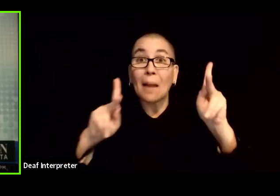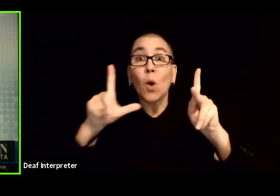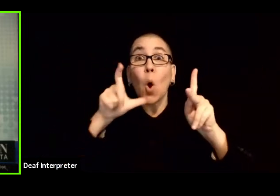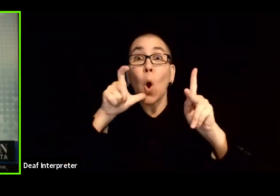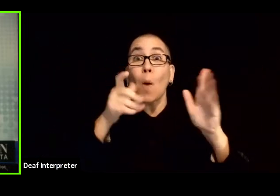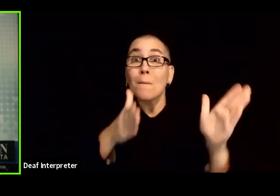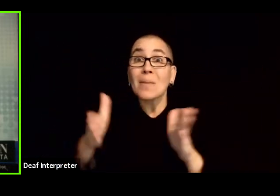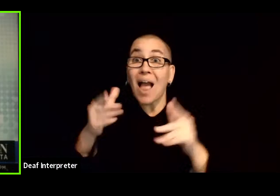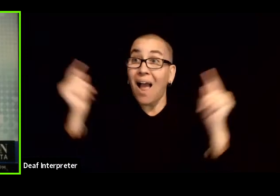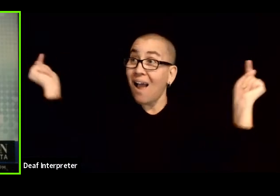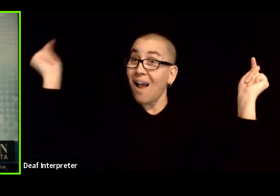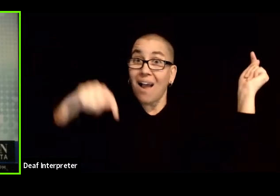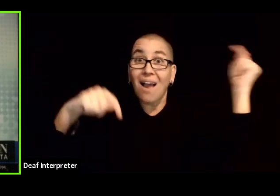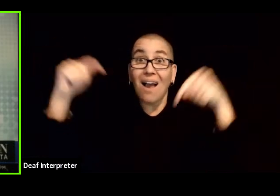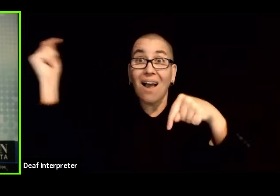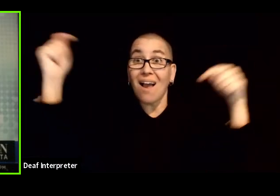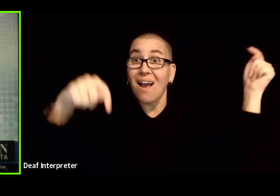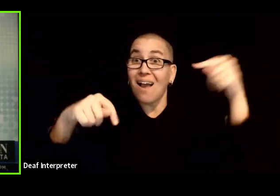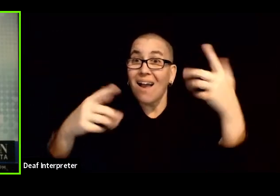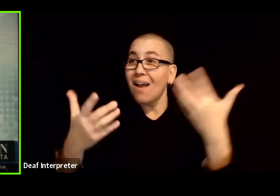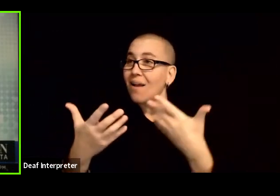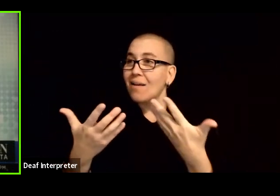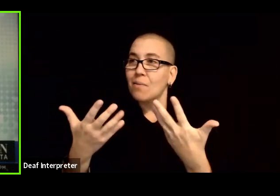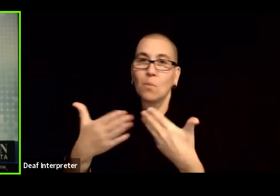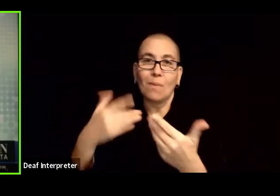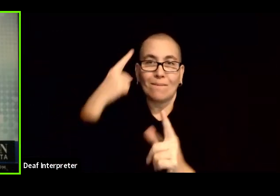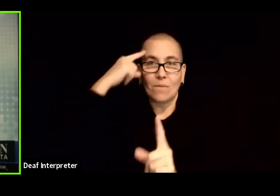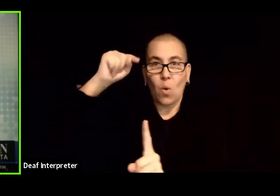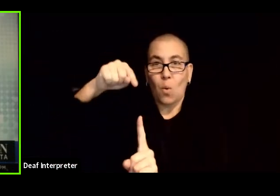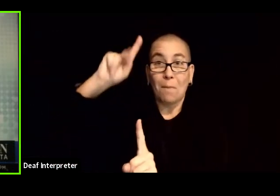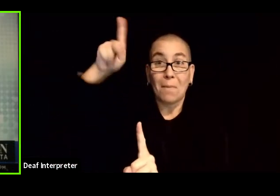limits. Certainly, we can reach out to this